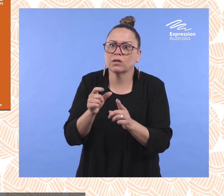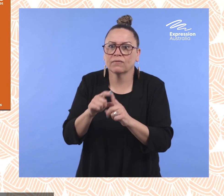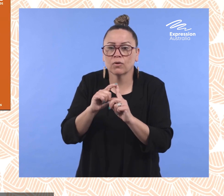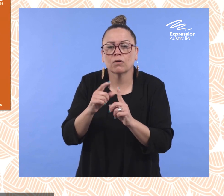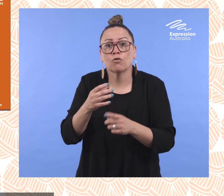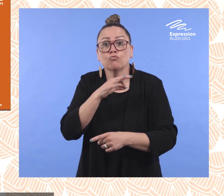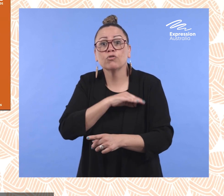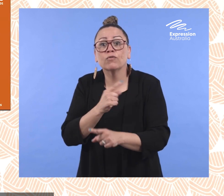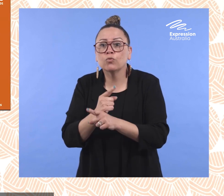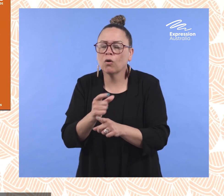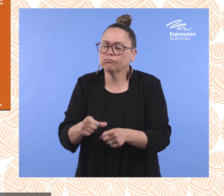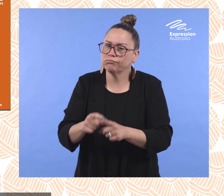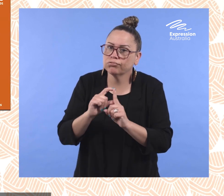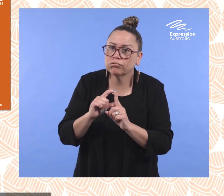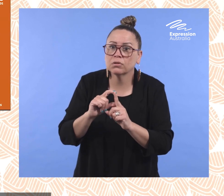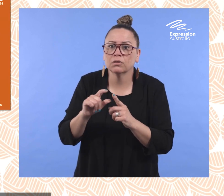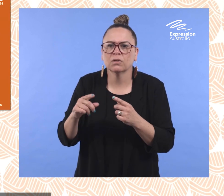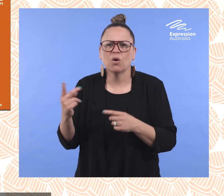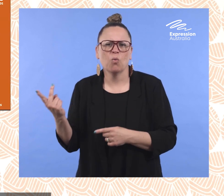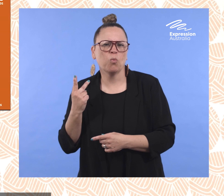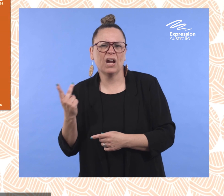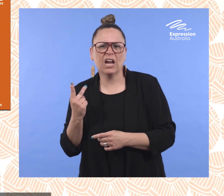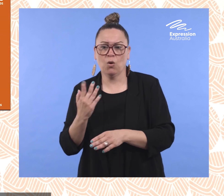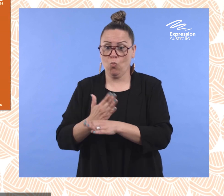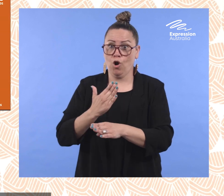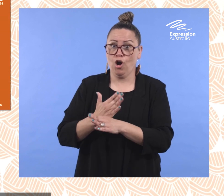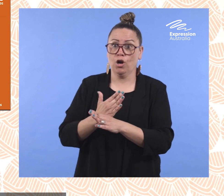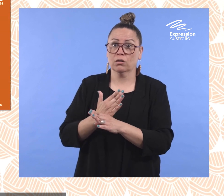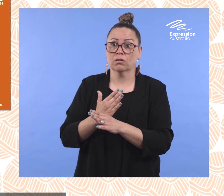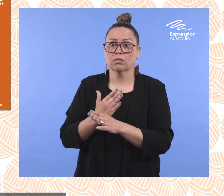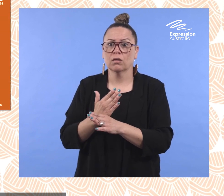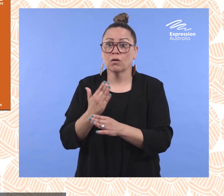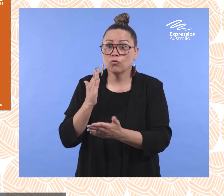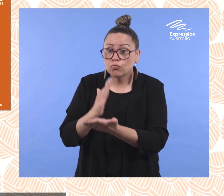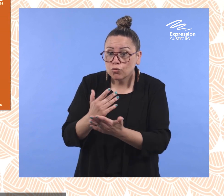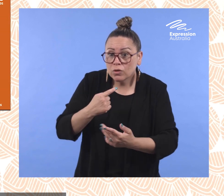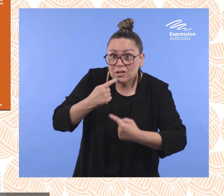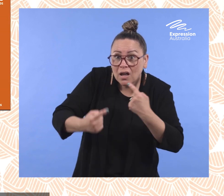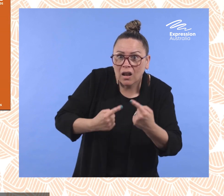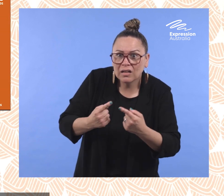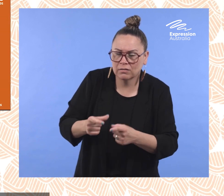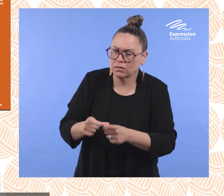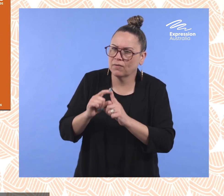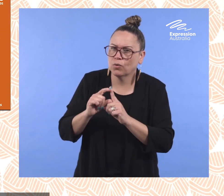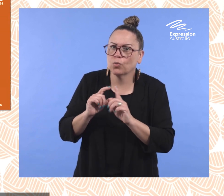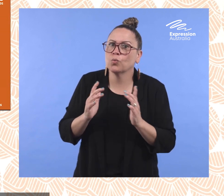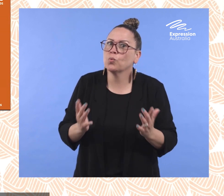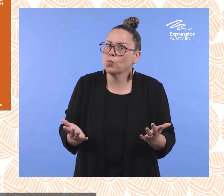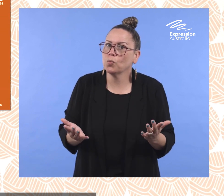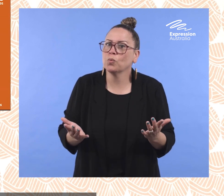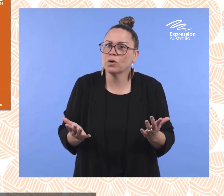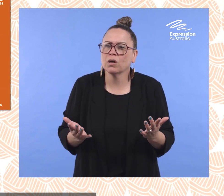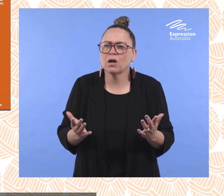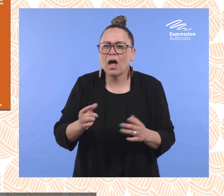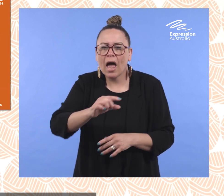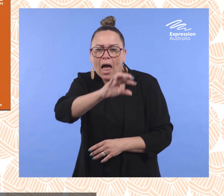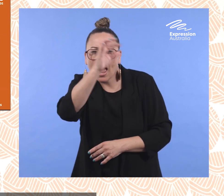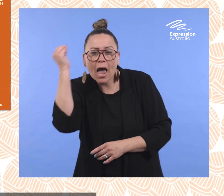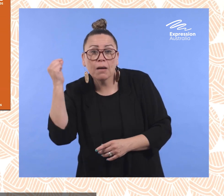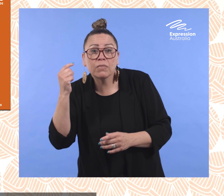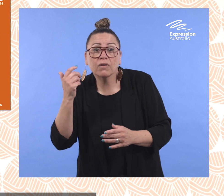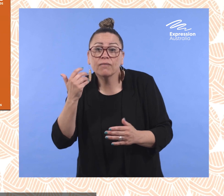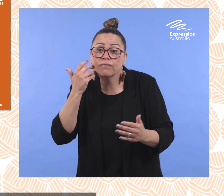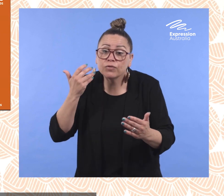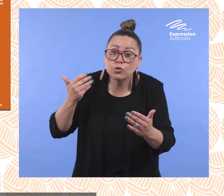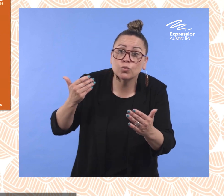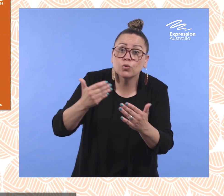talking about privilege a hard yarn. Yes. We, as in at Evolve, we call talking about truth-telling a hard yarn. And our dream is that